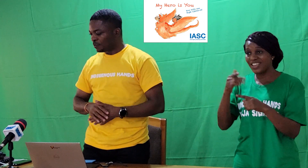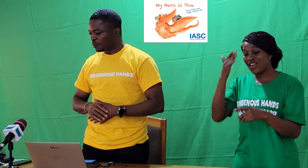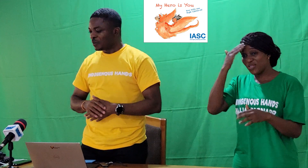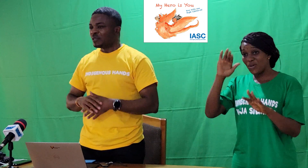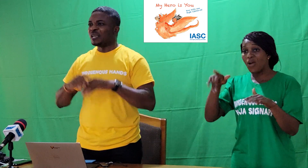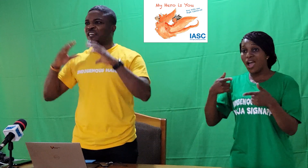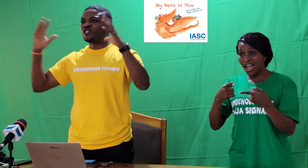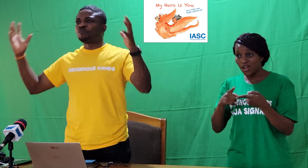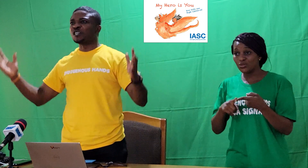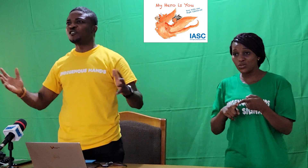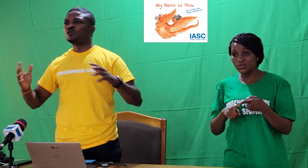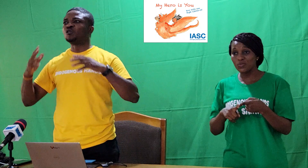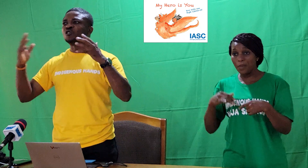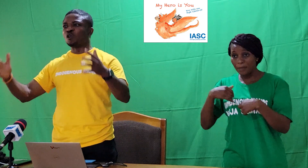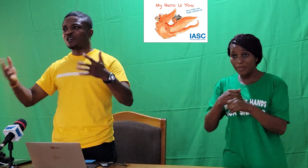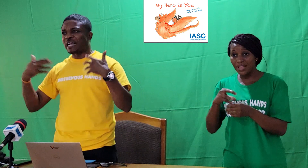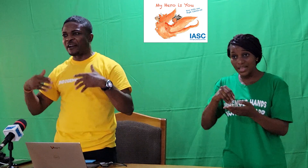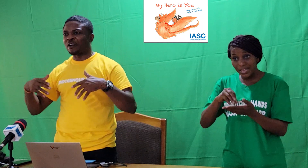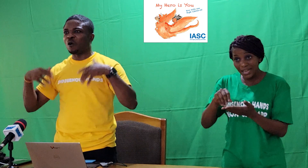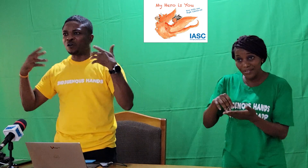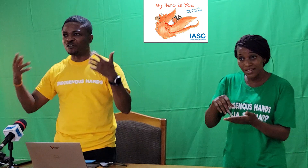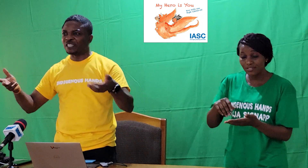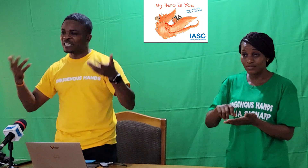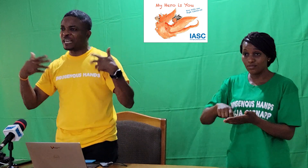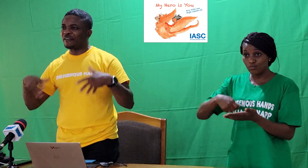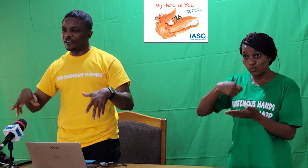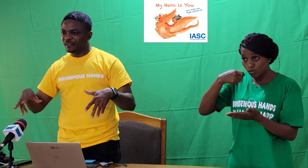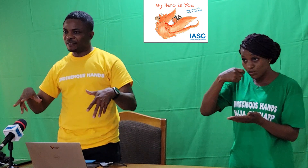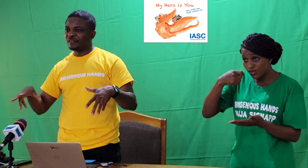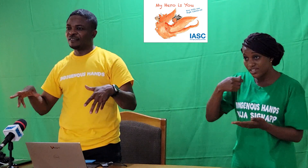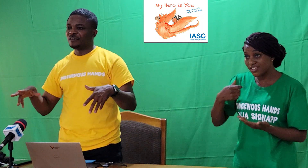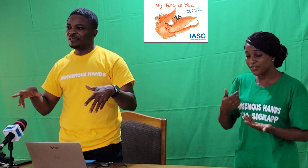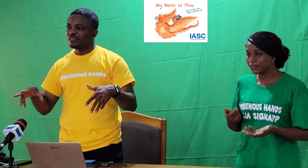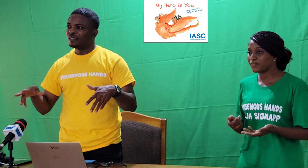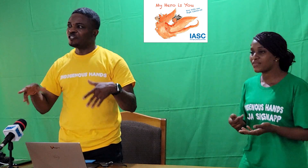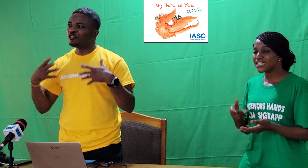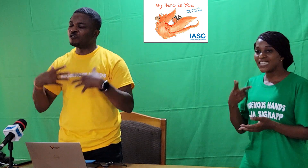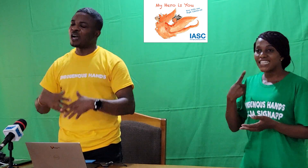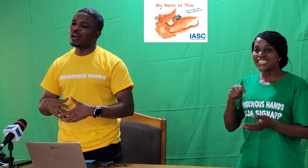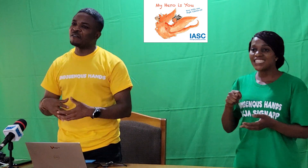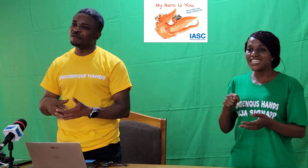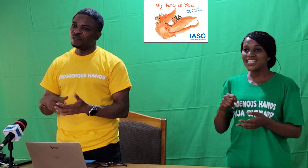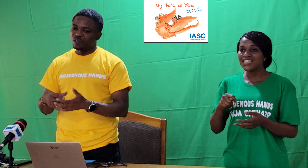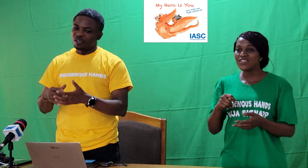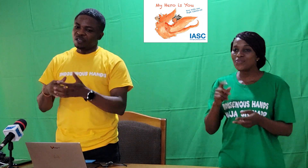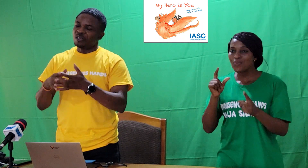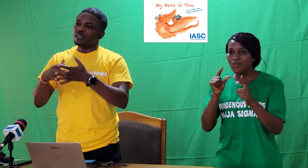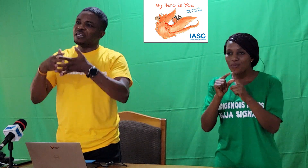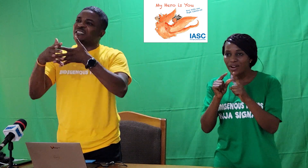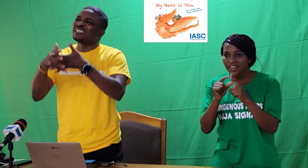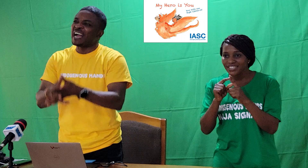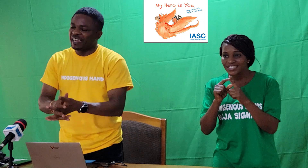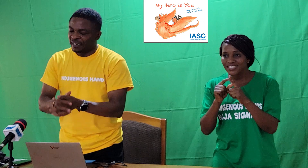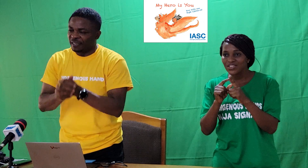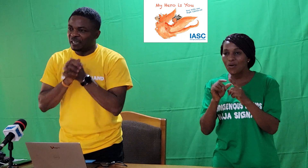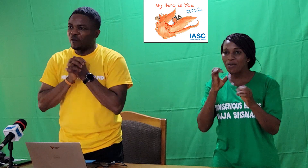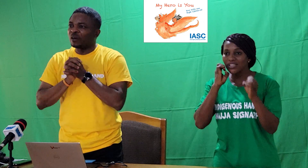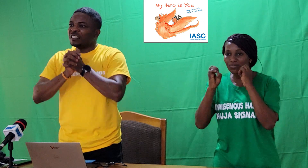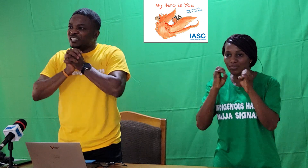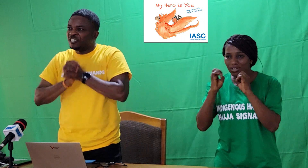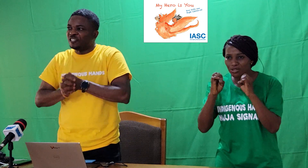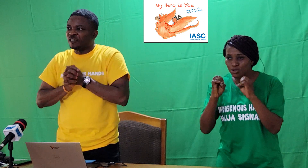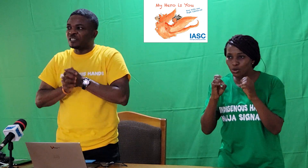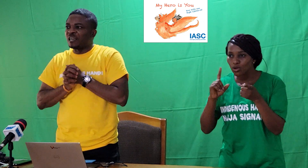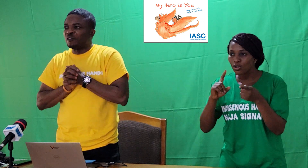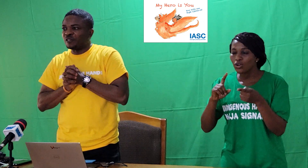Now, the expression to soak garri or drink garri should have a sign in